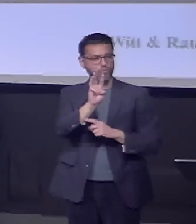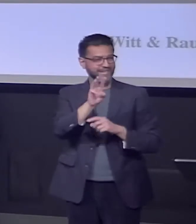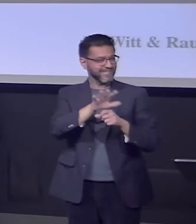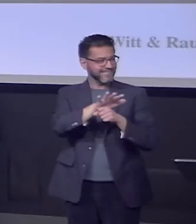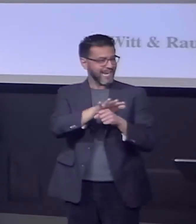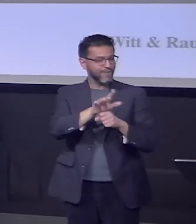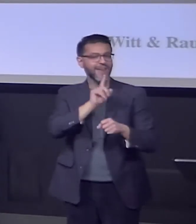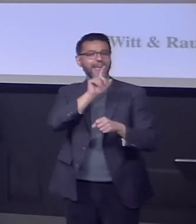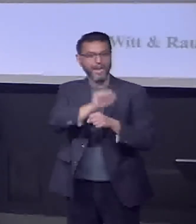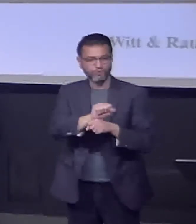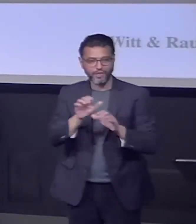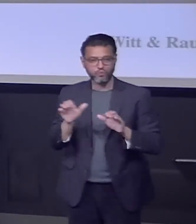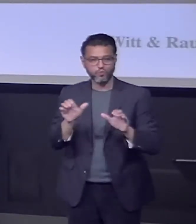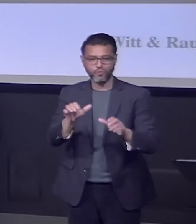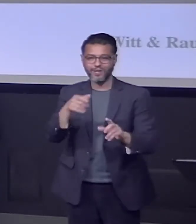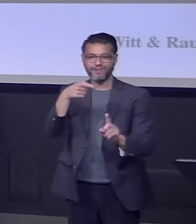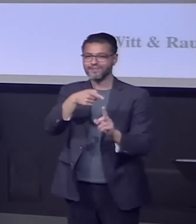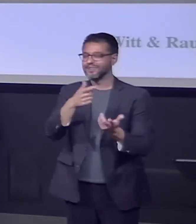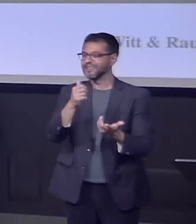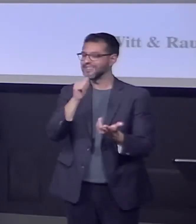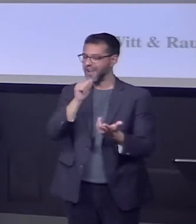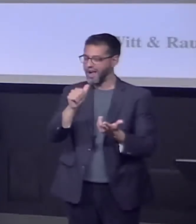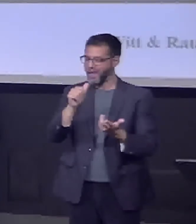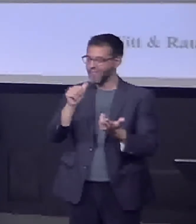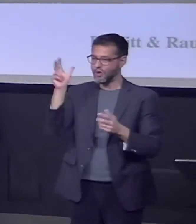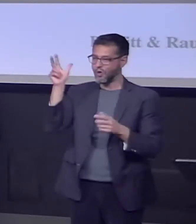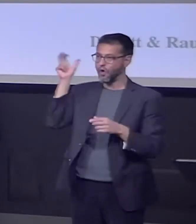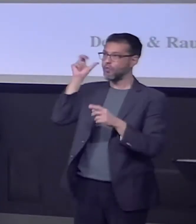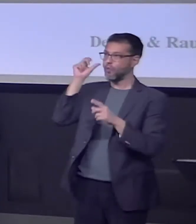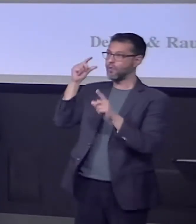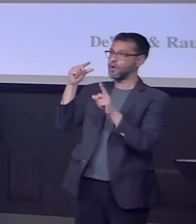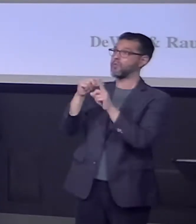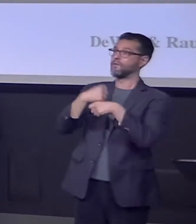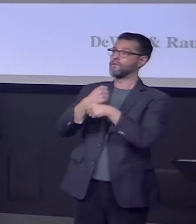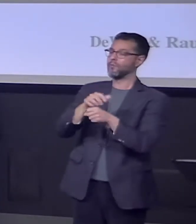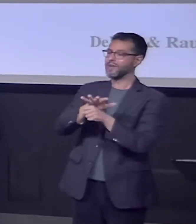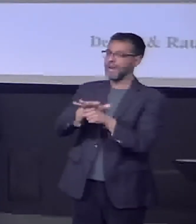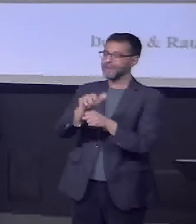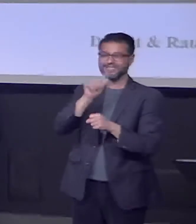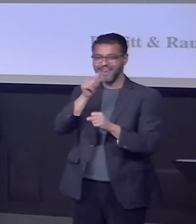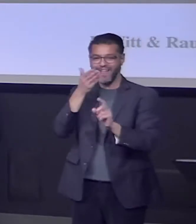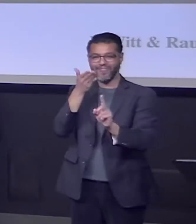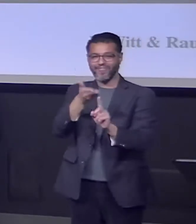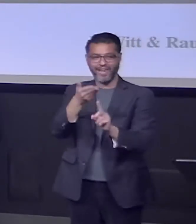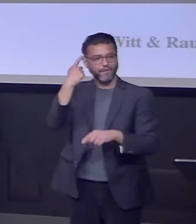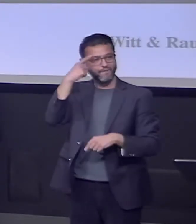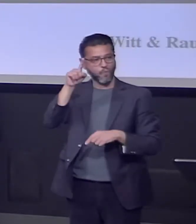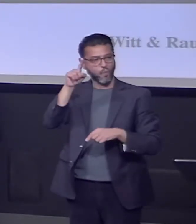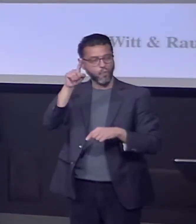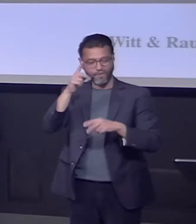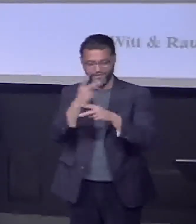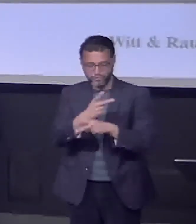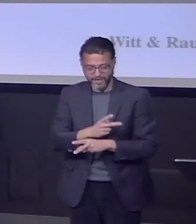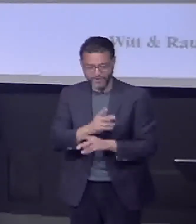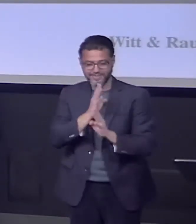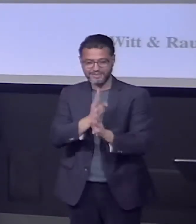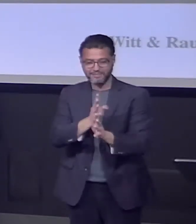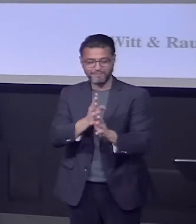the auditory word form area that some people assumed. It's not there for the decoding of speech